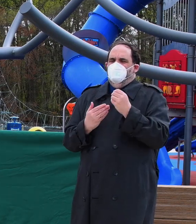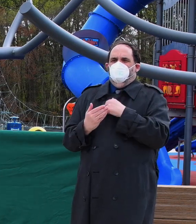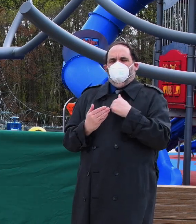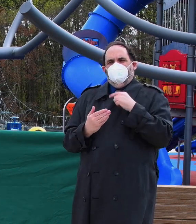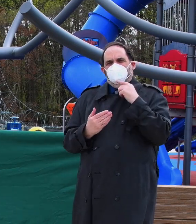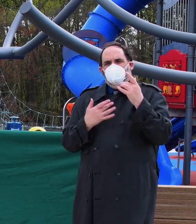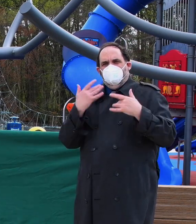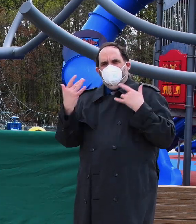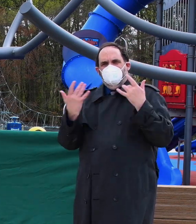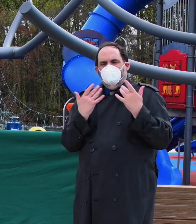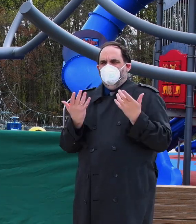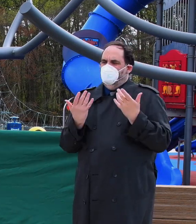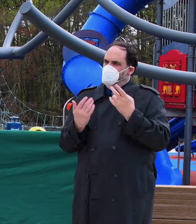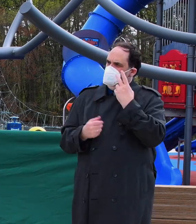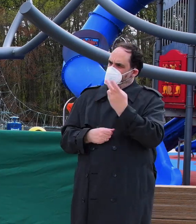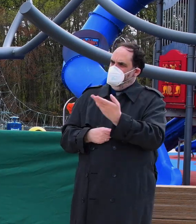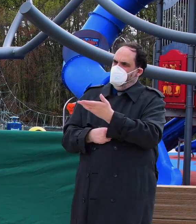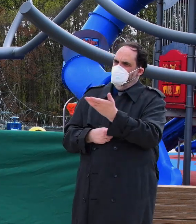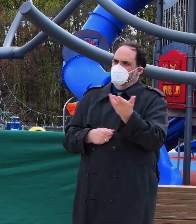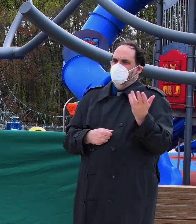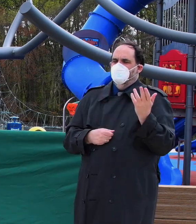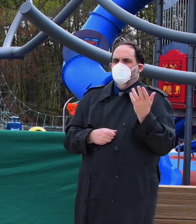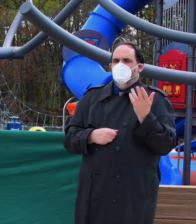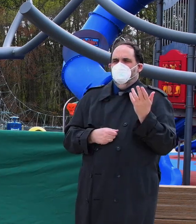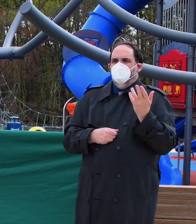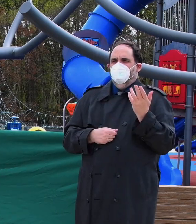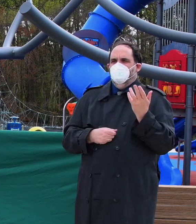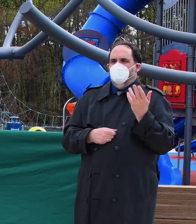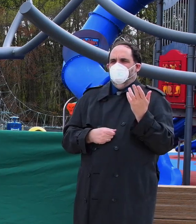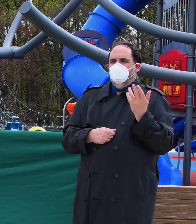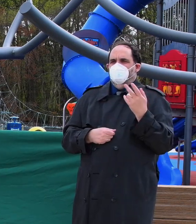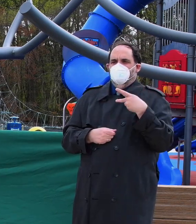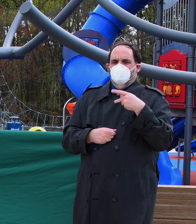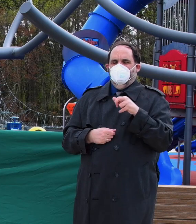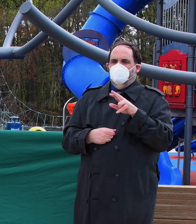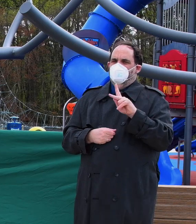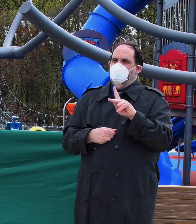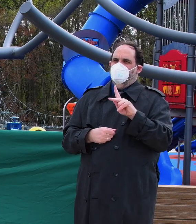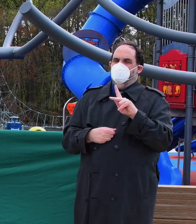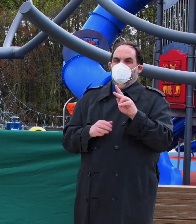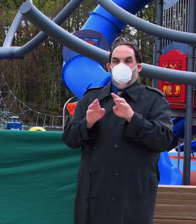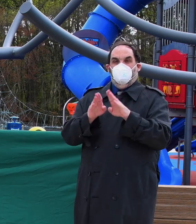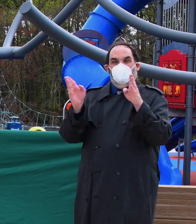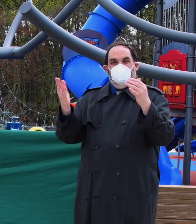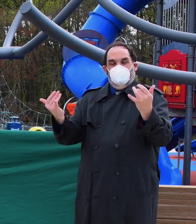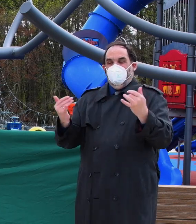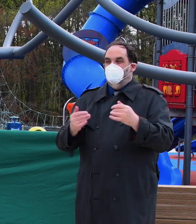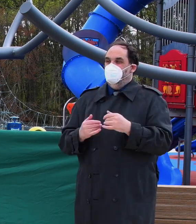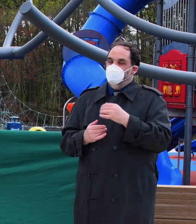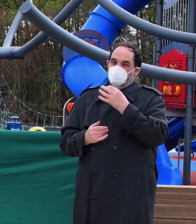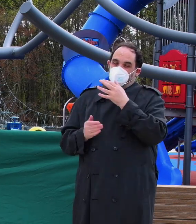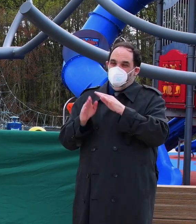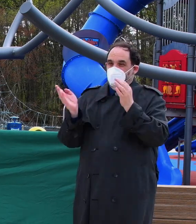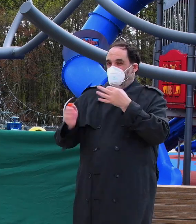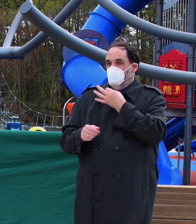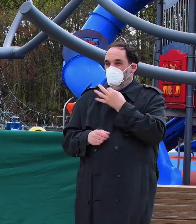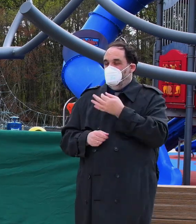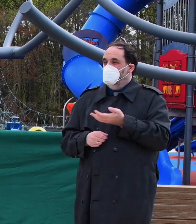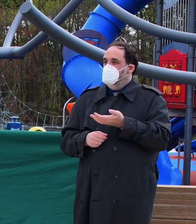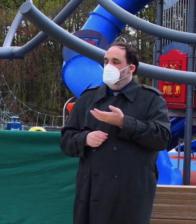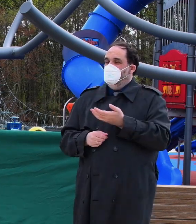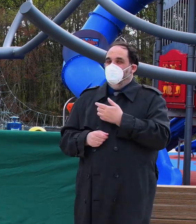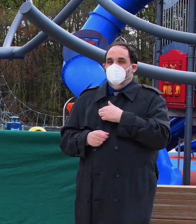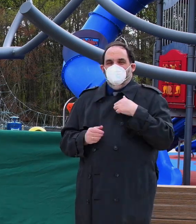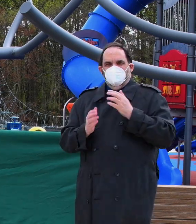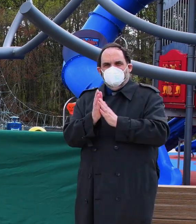really excited to see the park coming to fruition, and